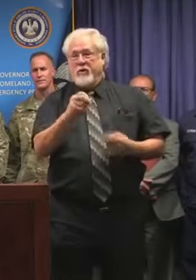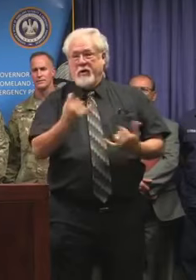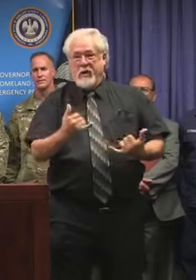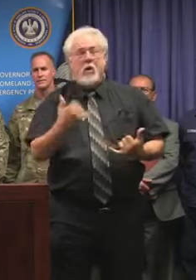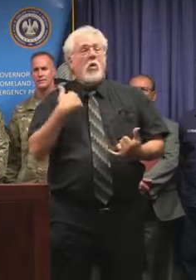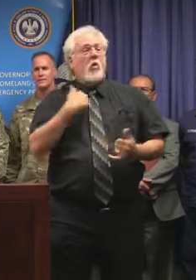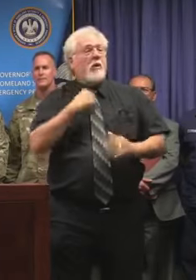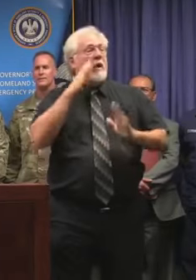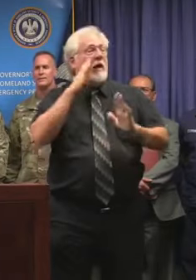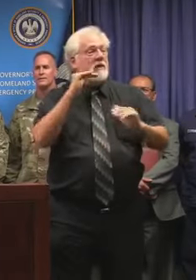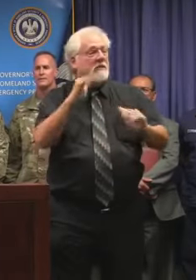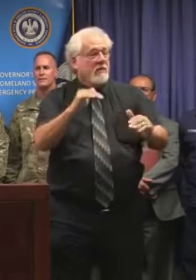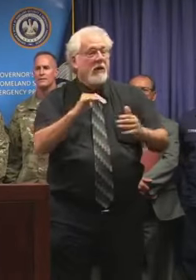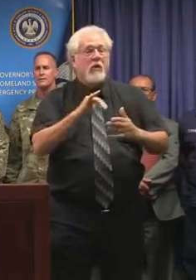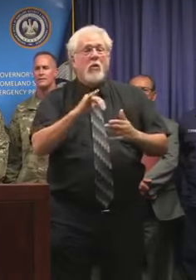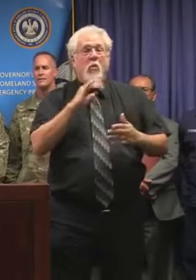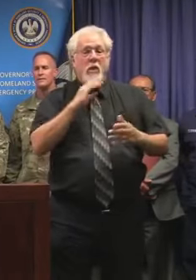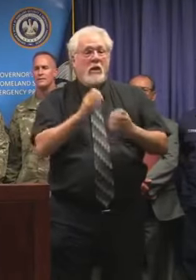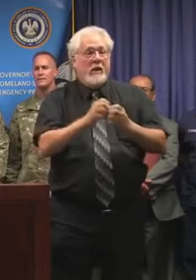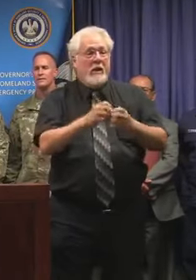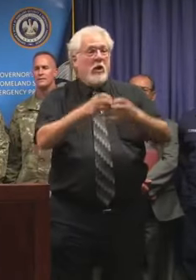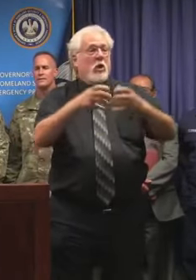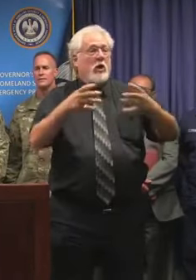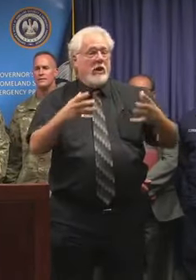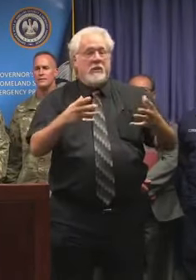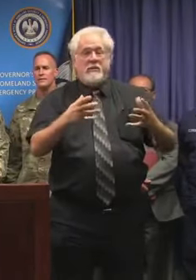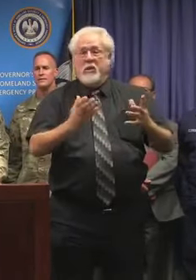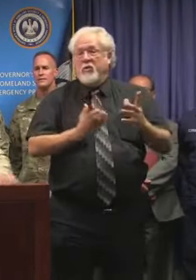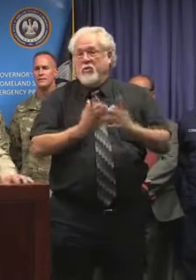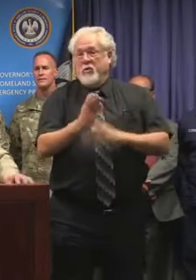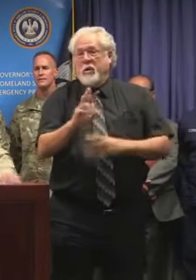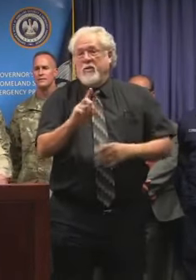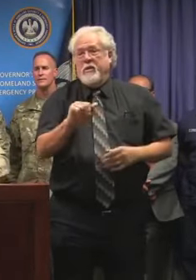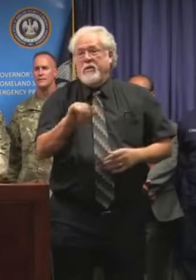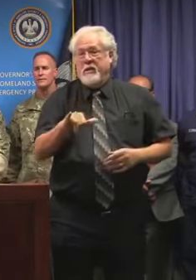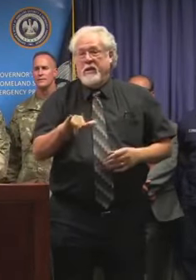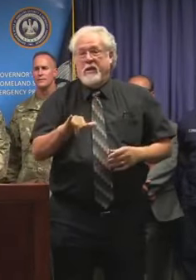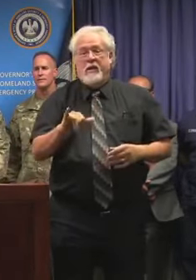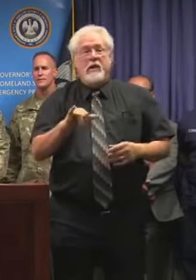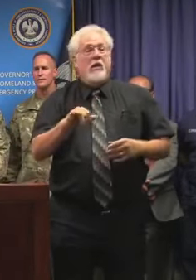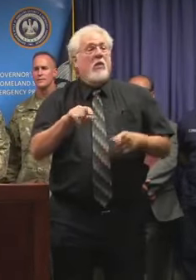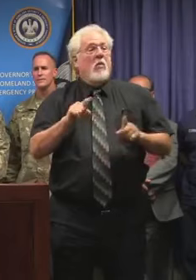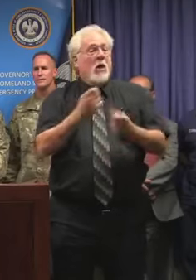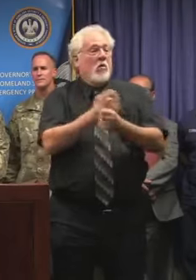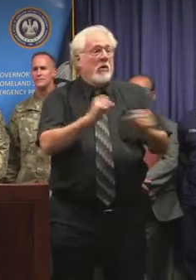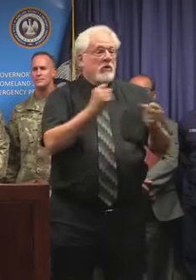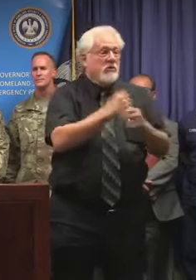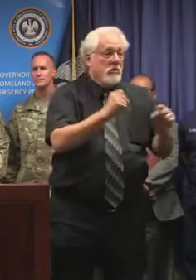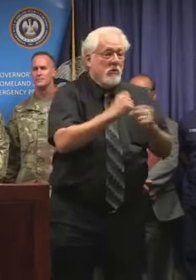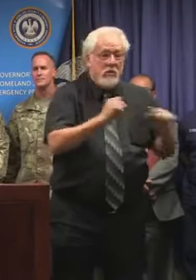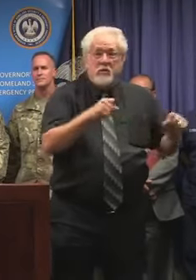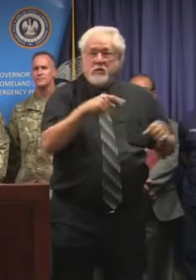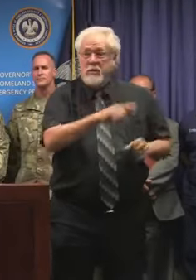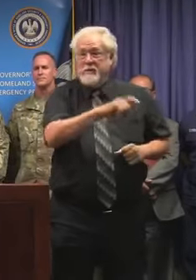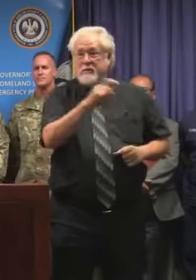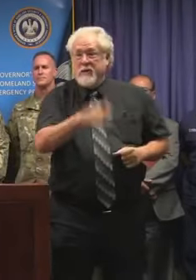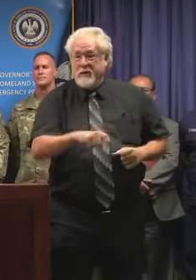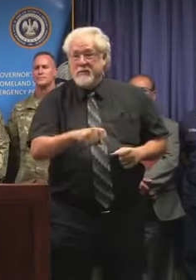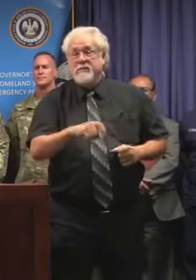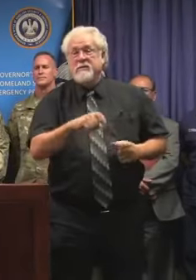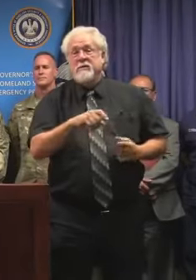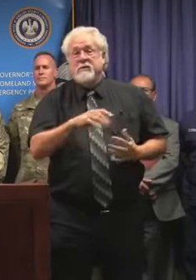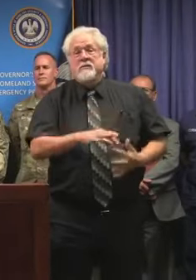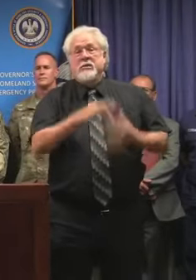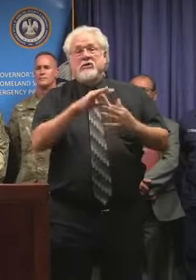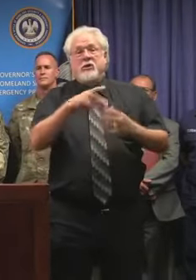we anticipate that that's going to increase throughout the day as rescue operations in Texas, especially